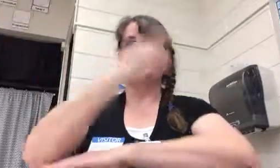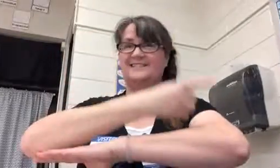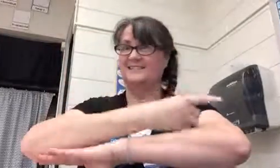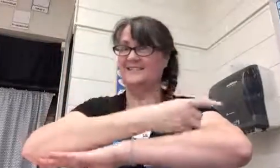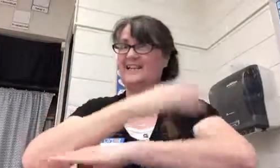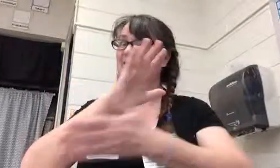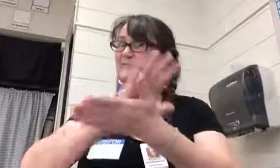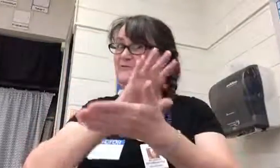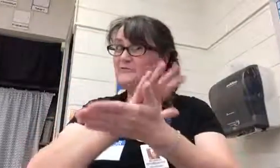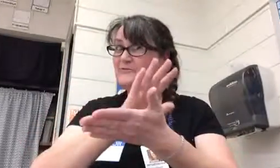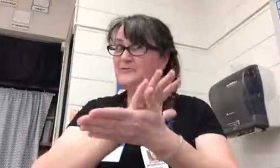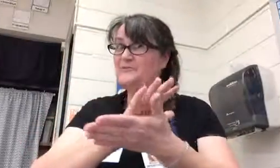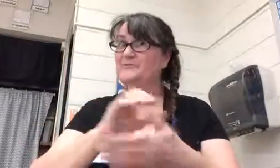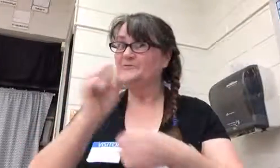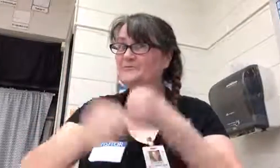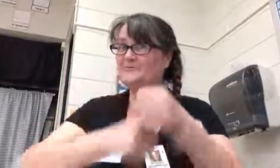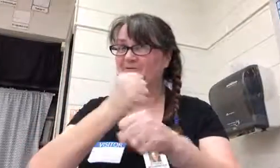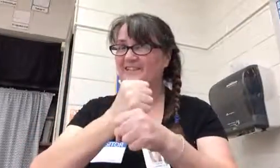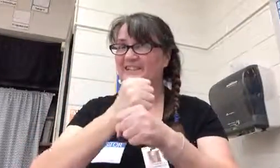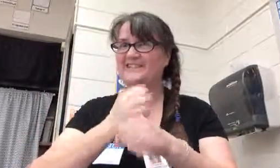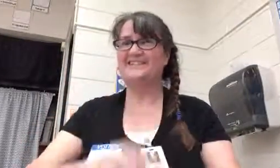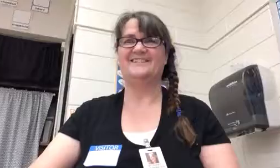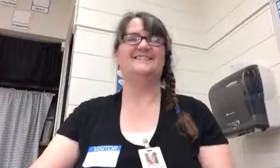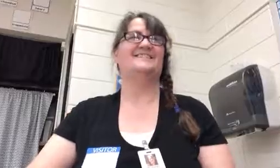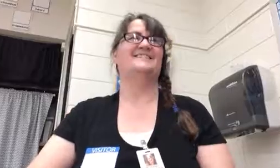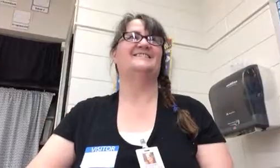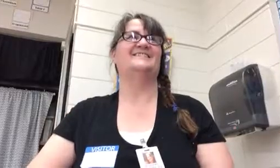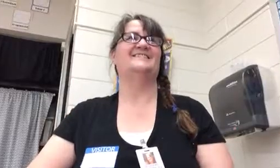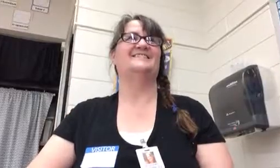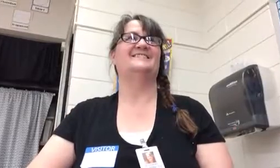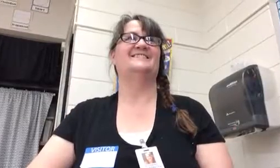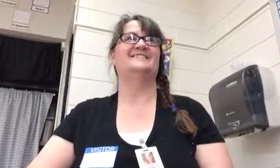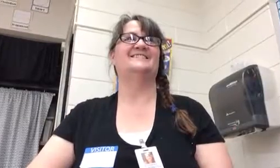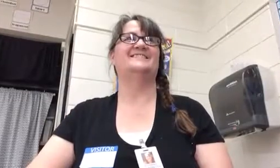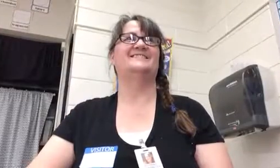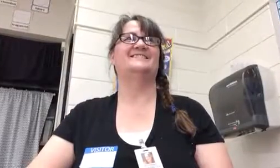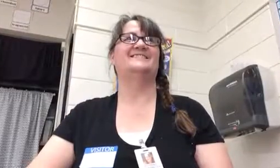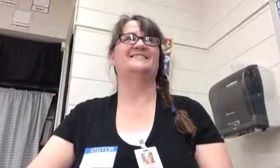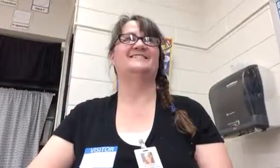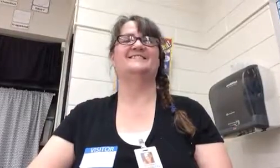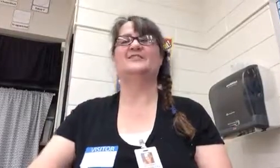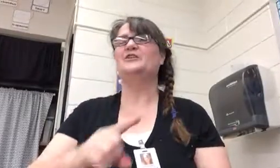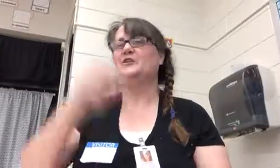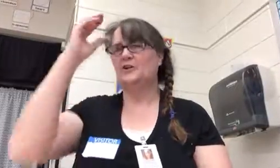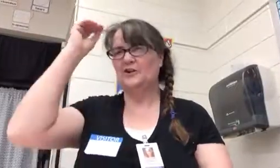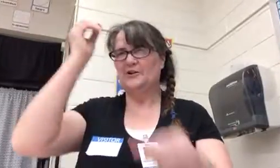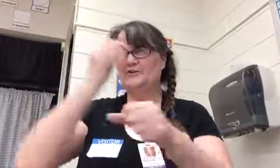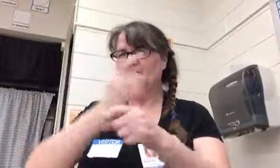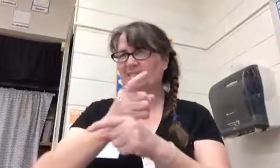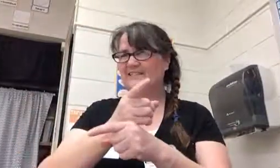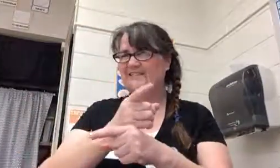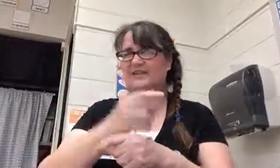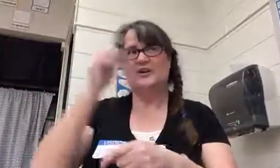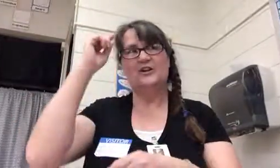messed up. What was Gannon doing here? Well, he was over here at school while I was lesson